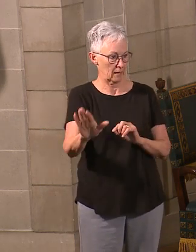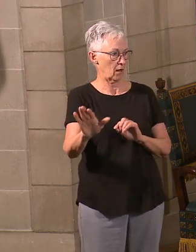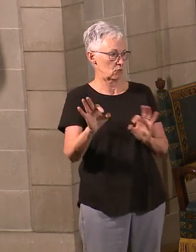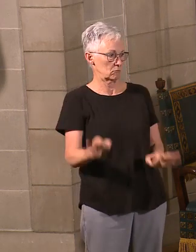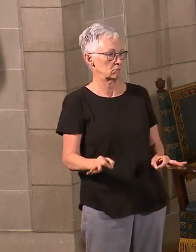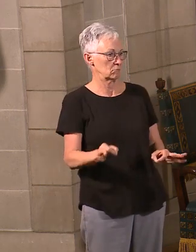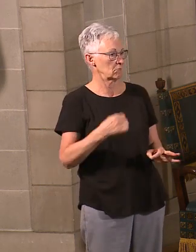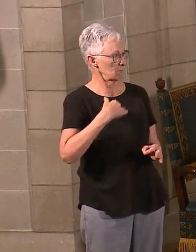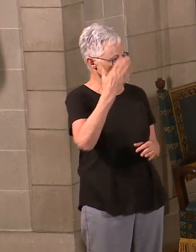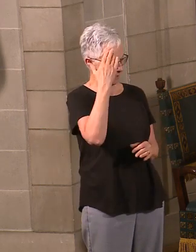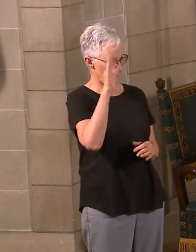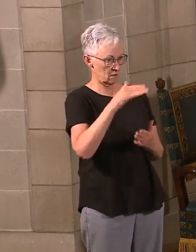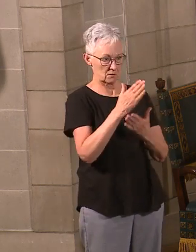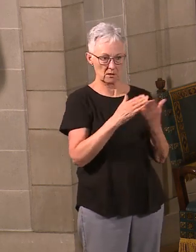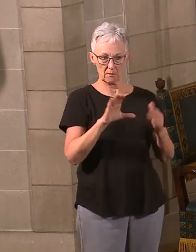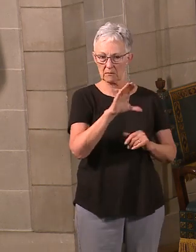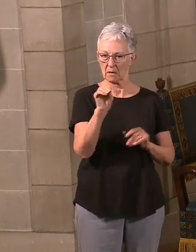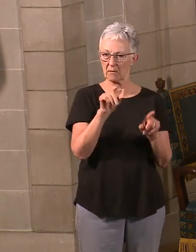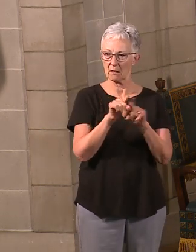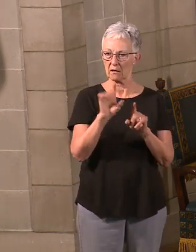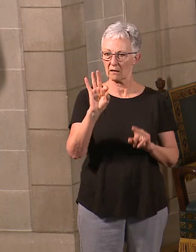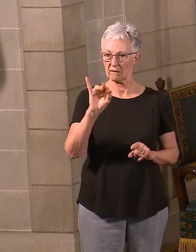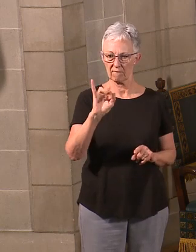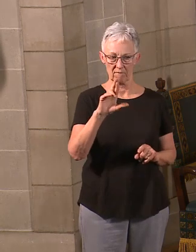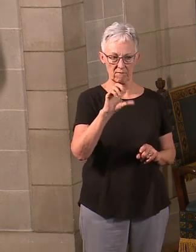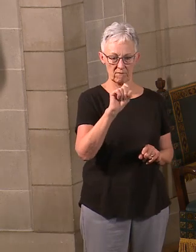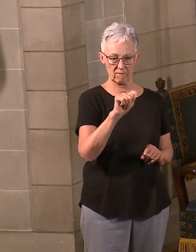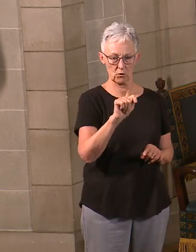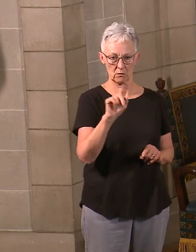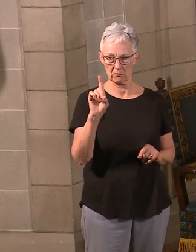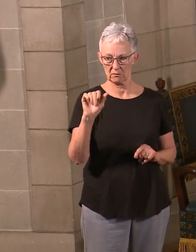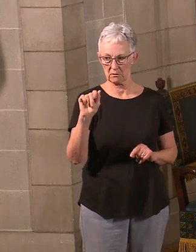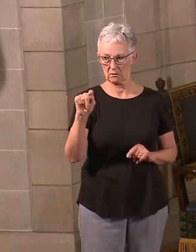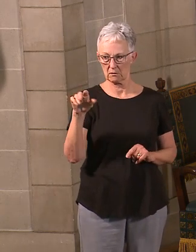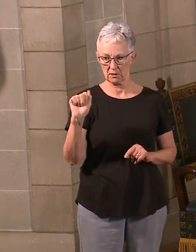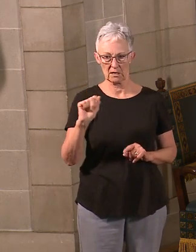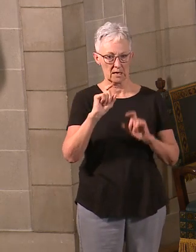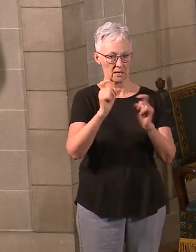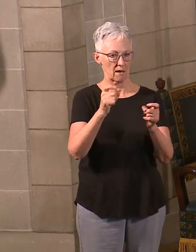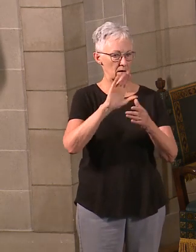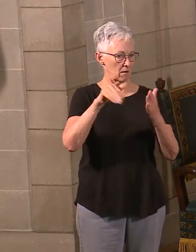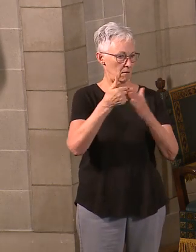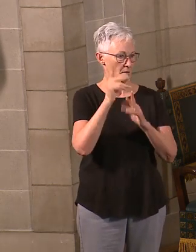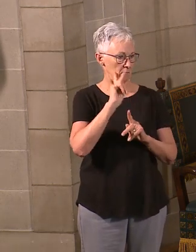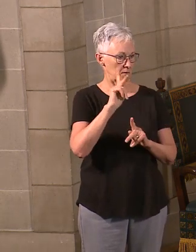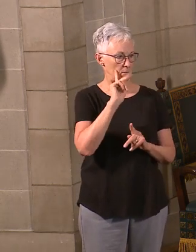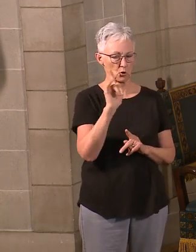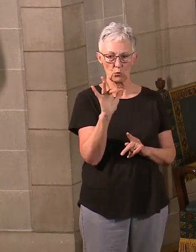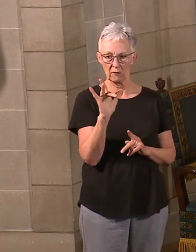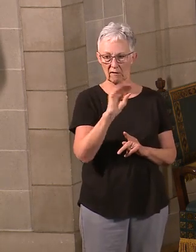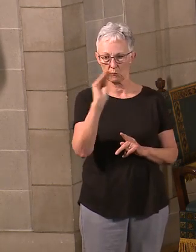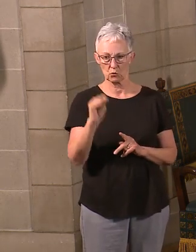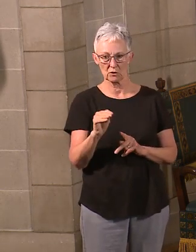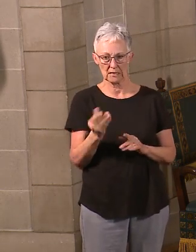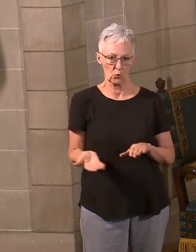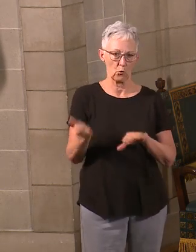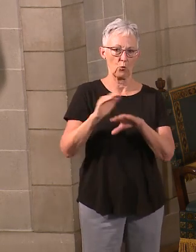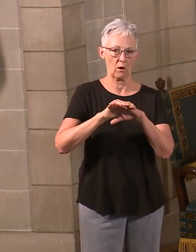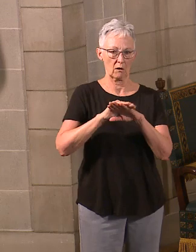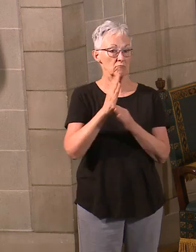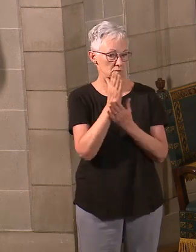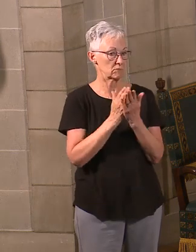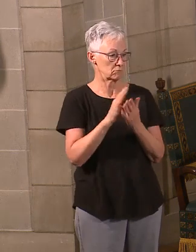example, First Data, I believe, has given everybody a 25% raise. So some companies are looking to do things like that to